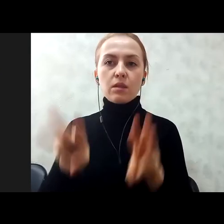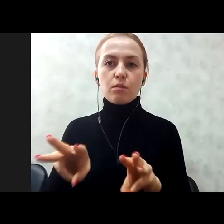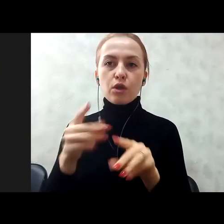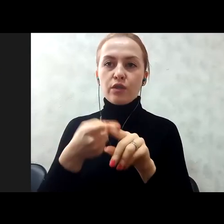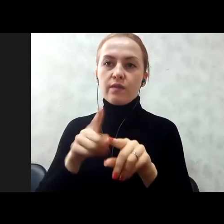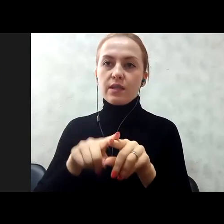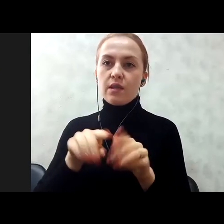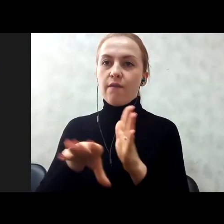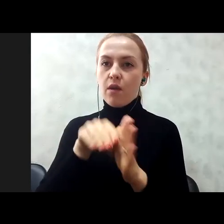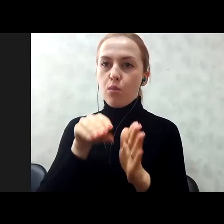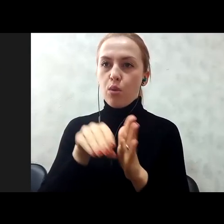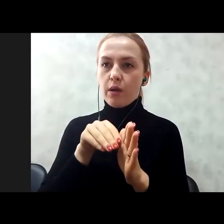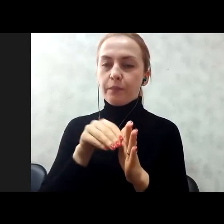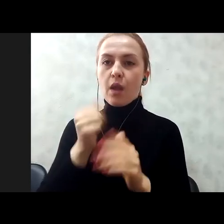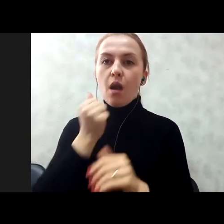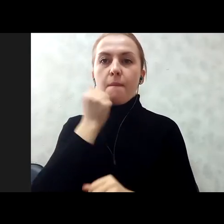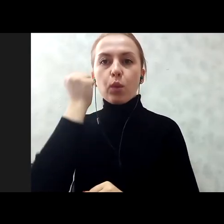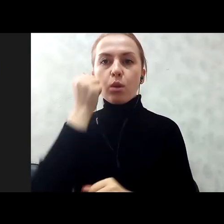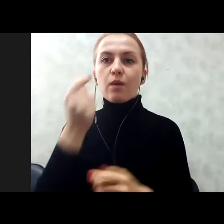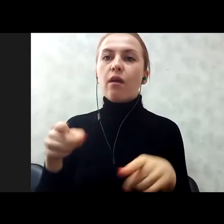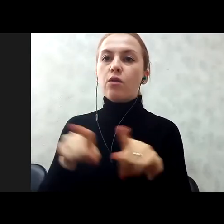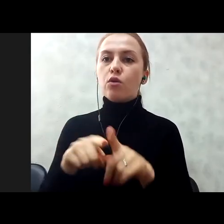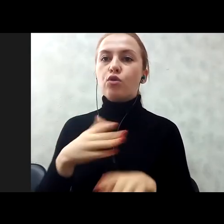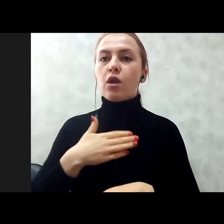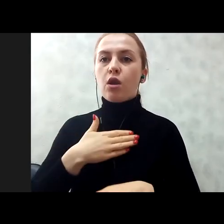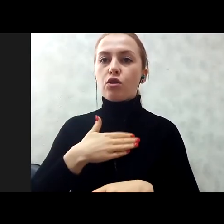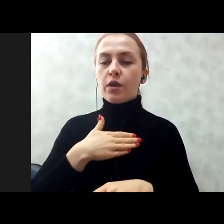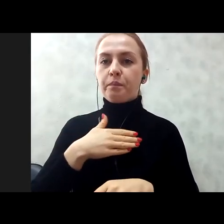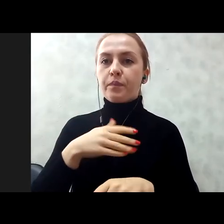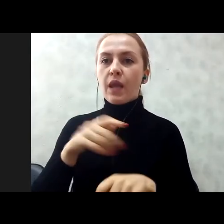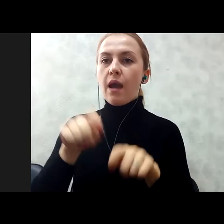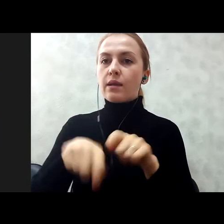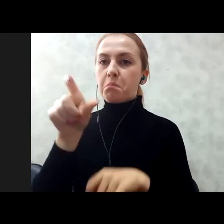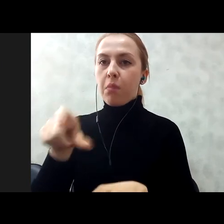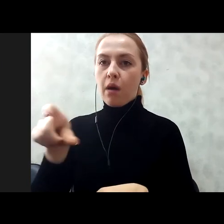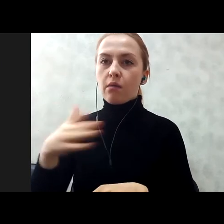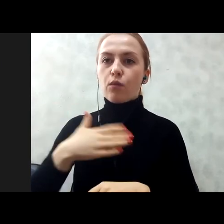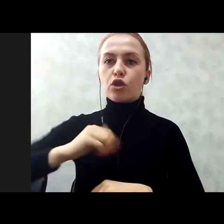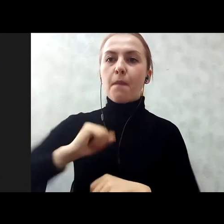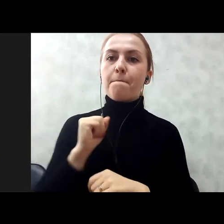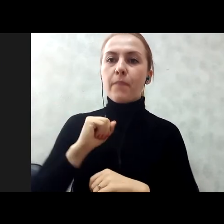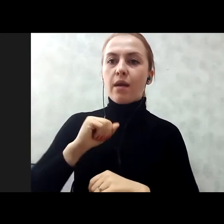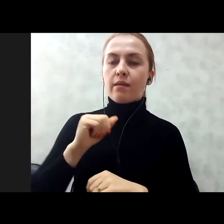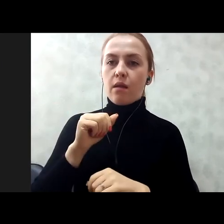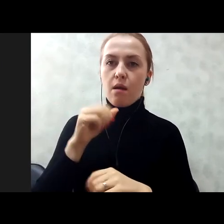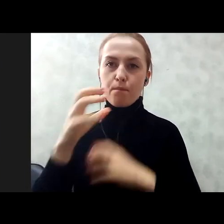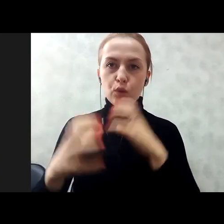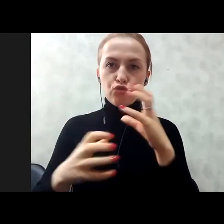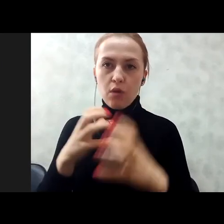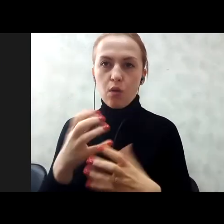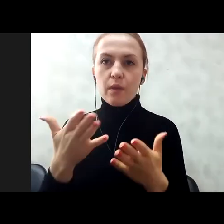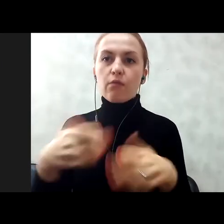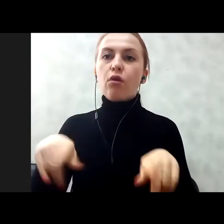those who contributed to the holding of these elections. I would like to thank international experts